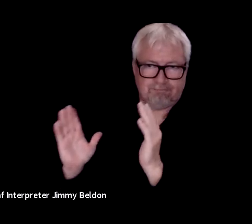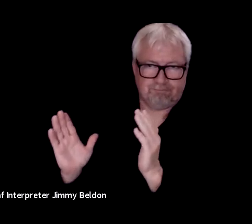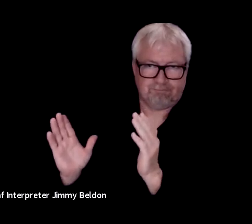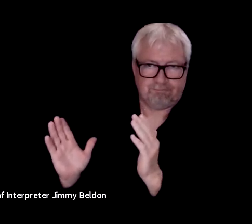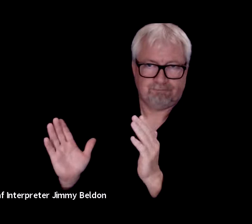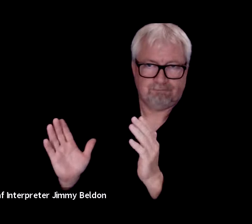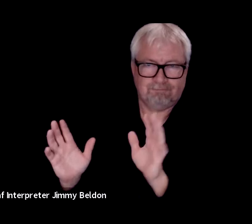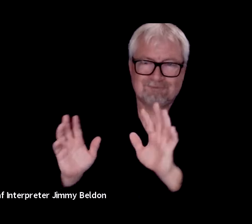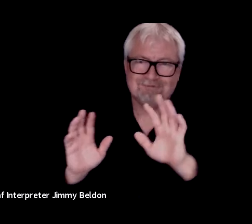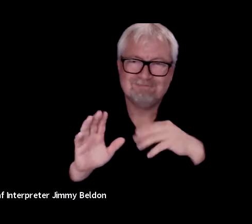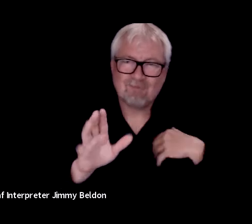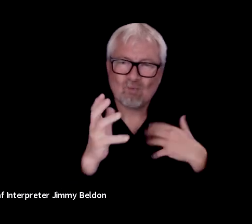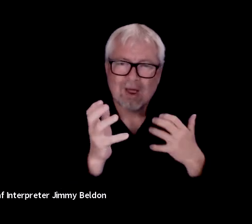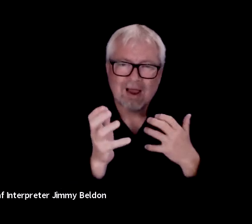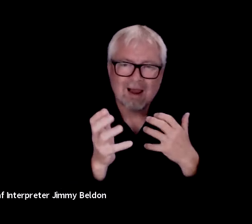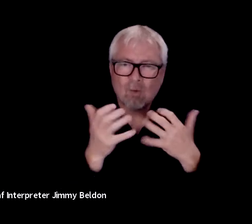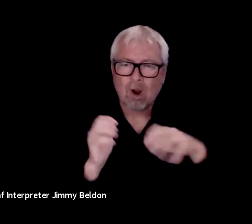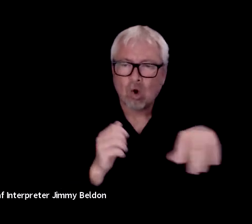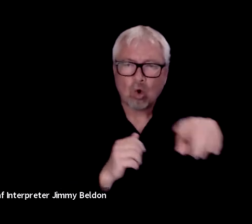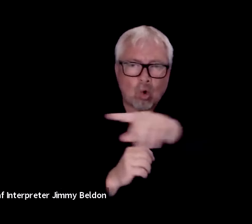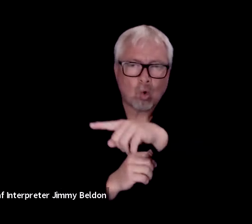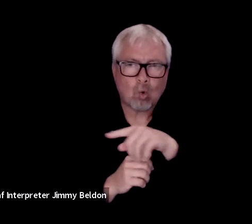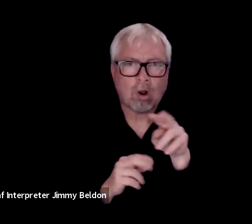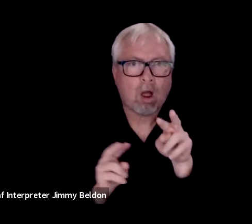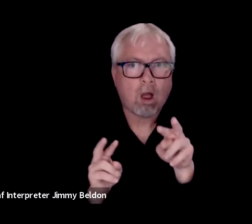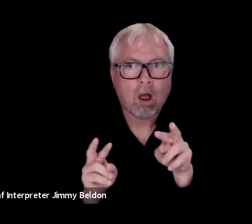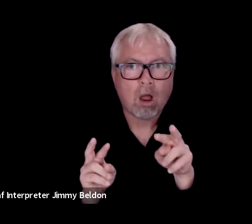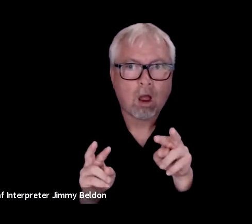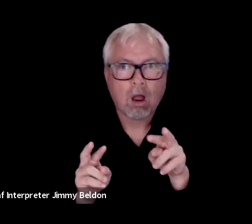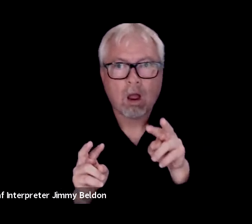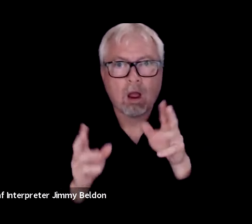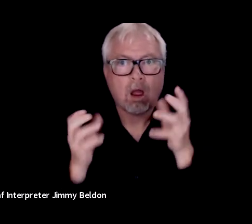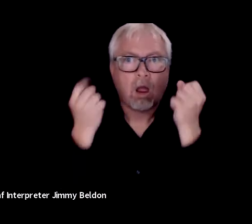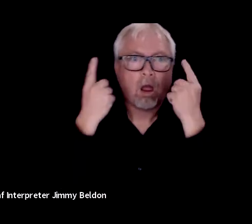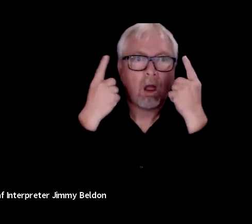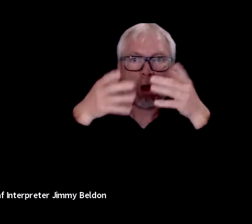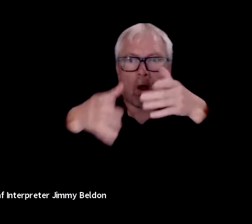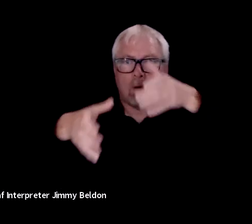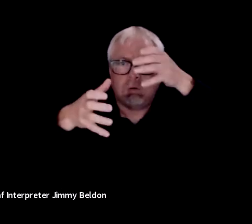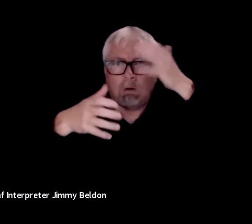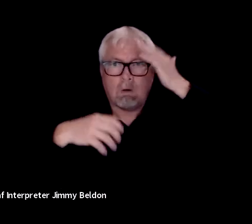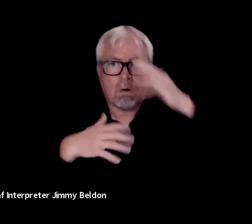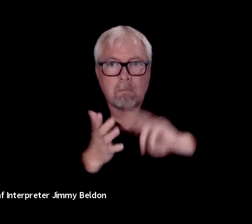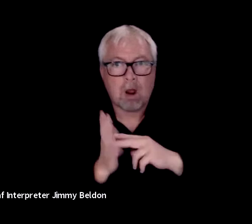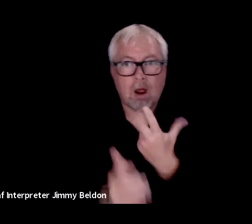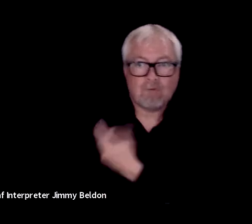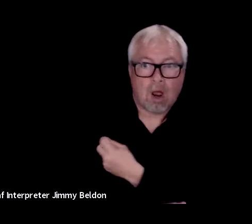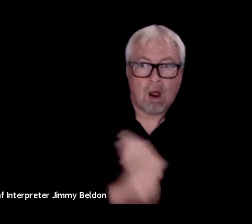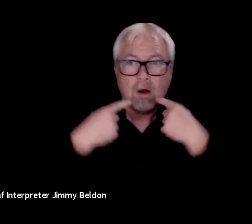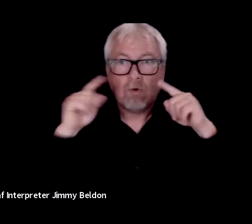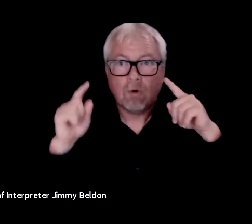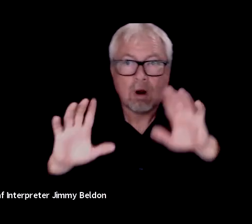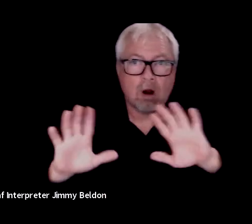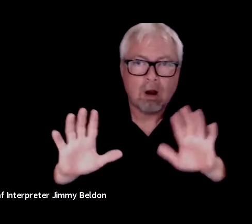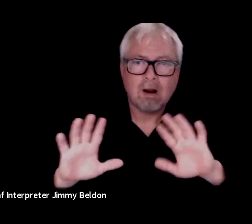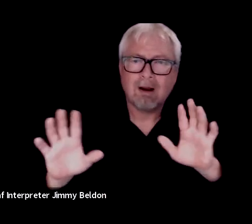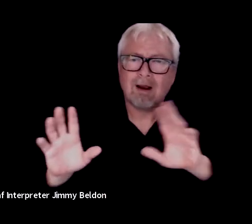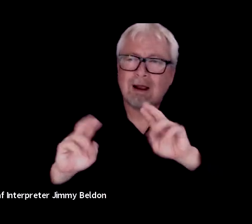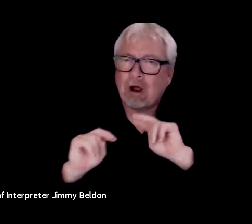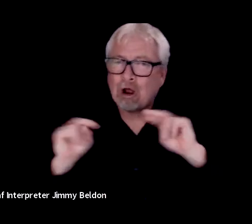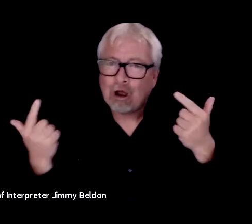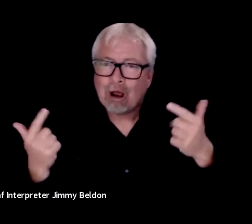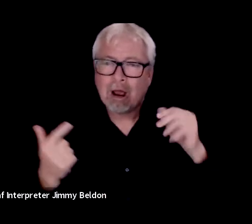vaccine effectiveness is not good. We think overall, when you take the whole population and the elderly and the immunocompromised,